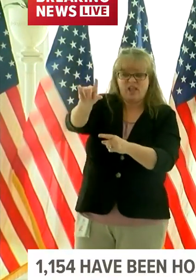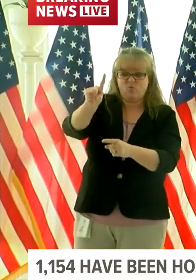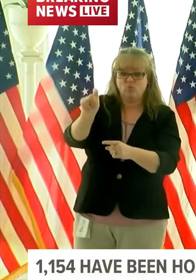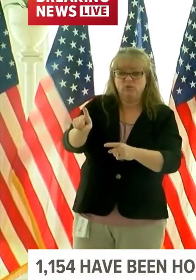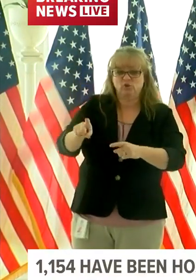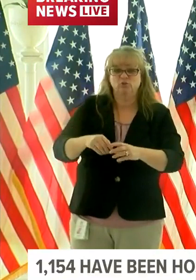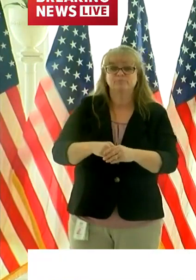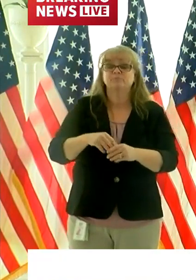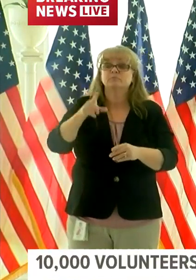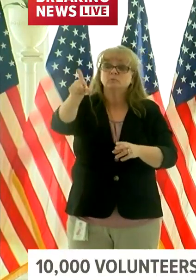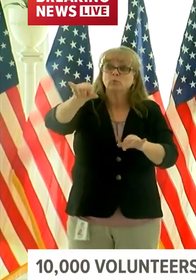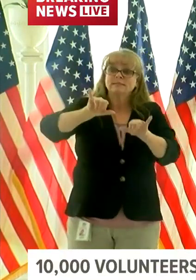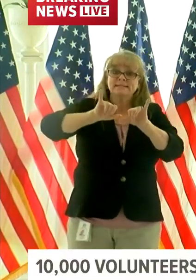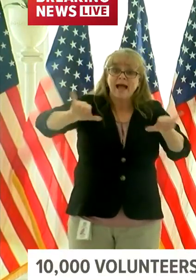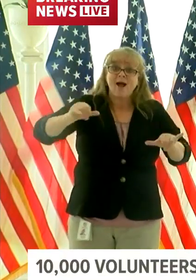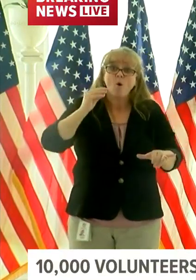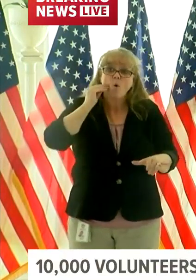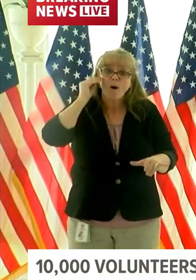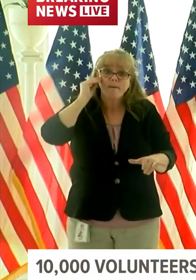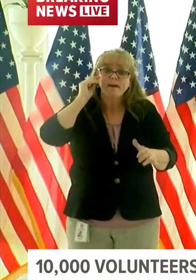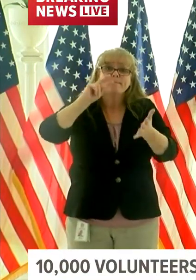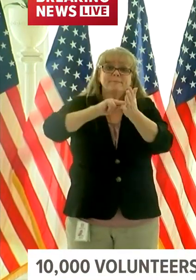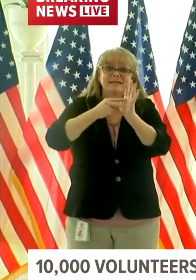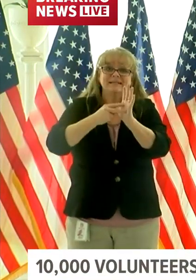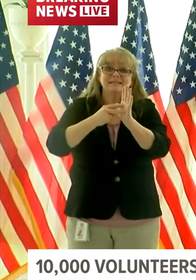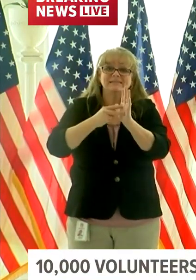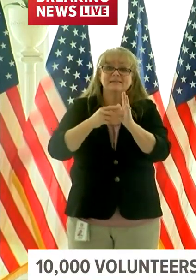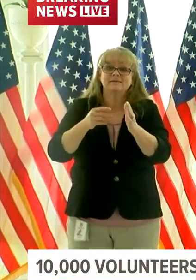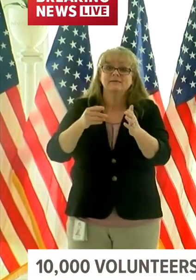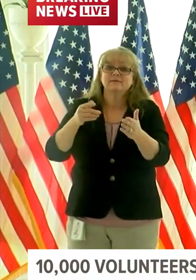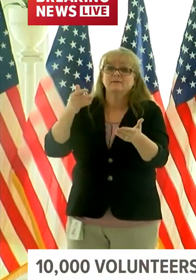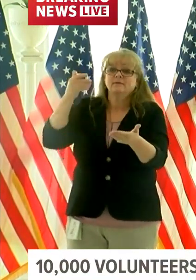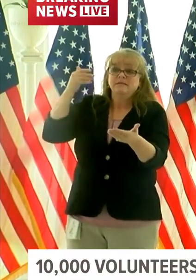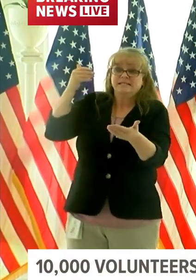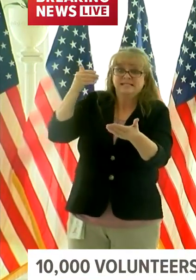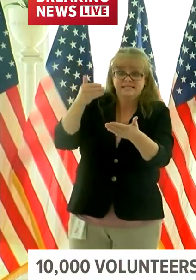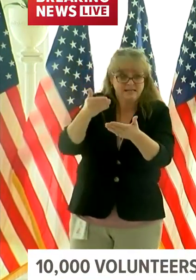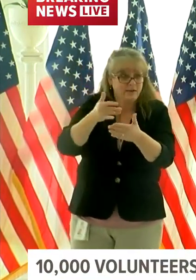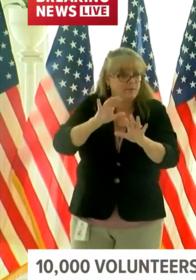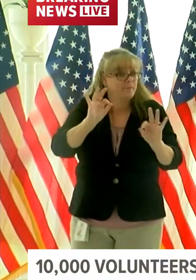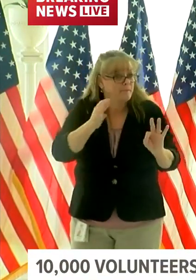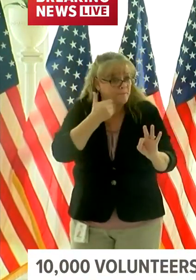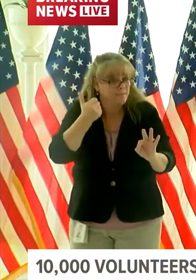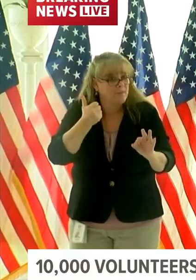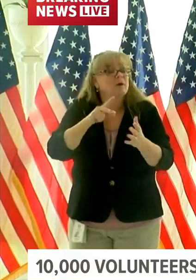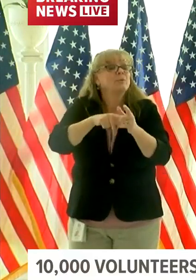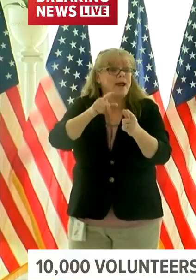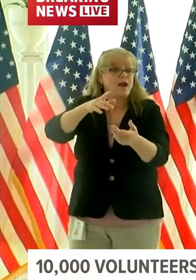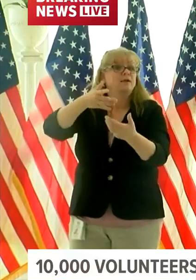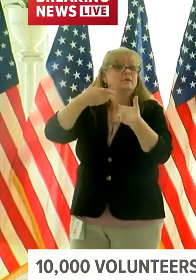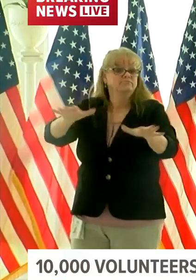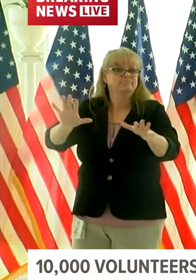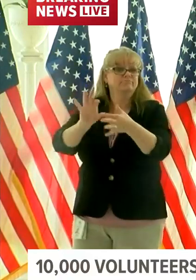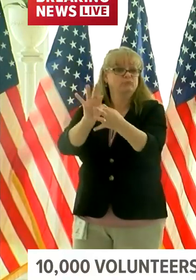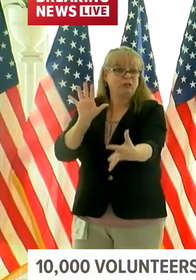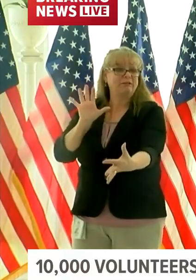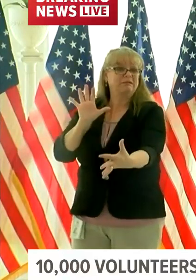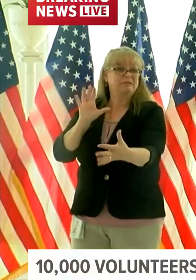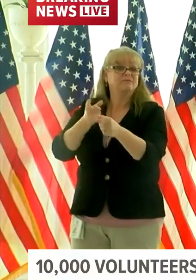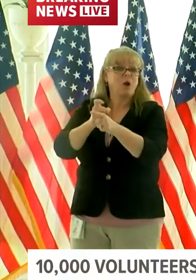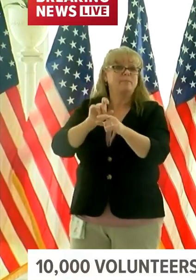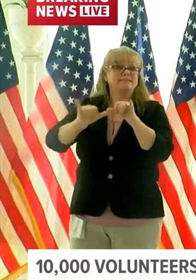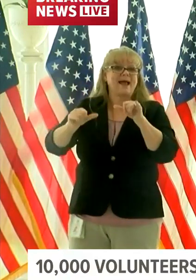saved. Very, very simple. And that's really the goal. And that the data will be out there for you.